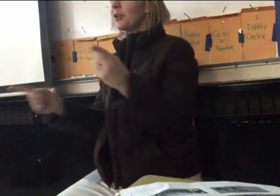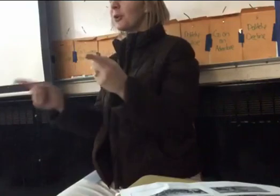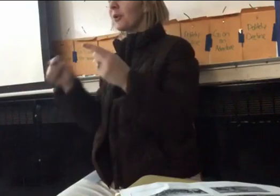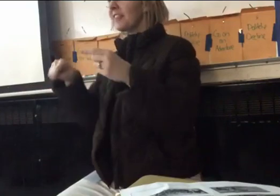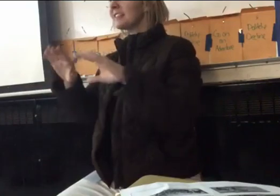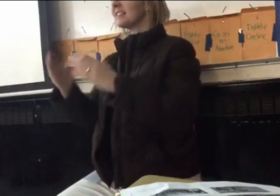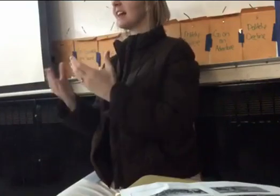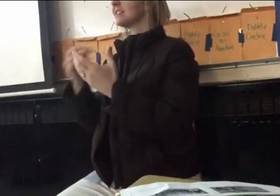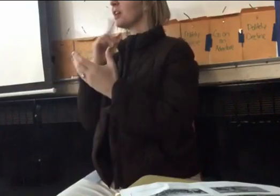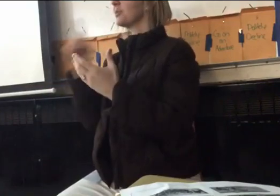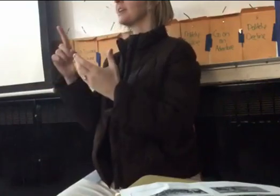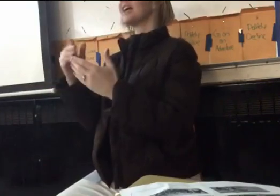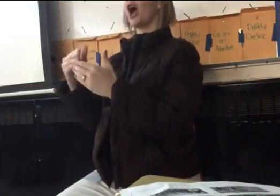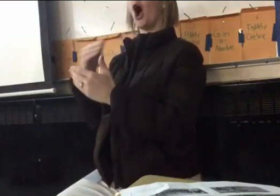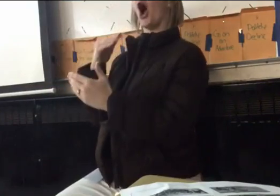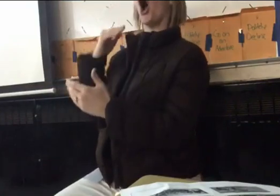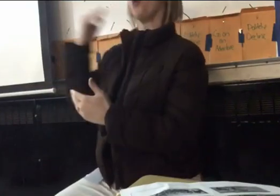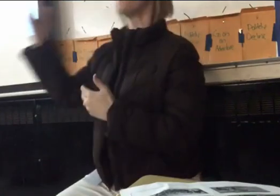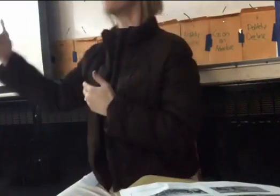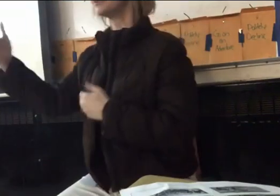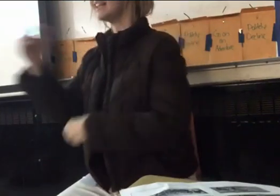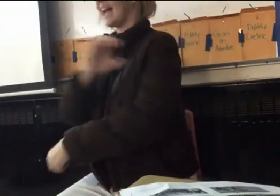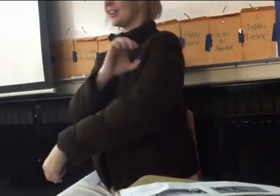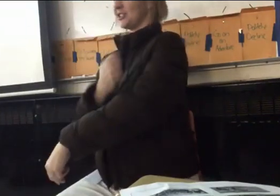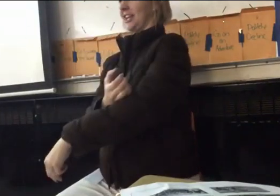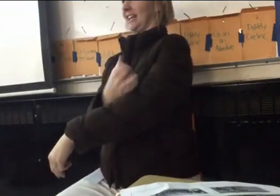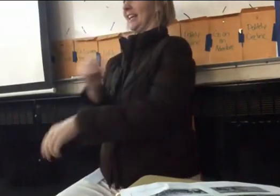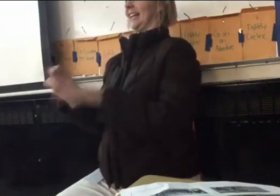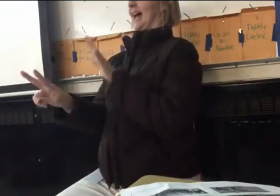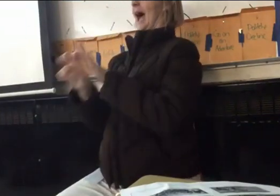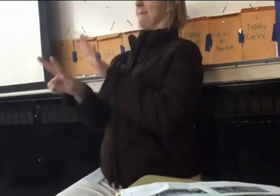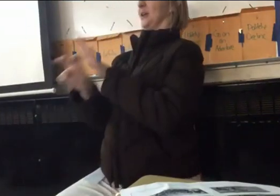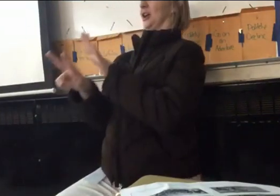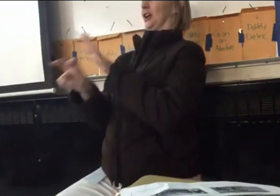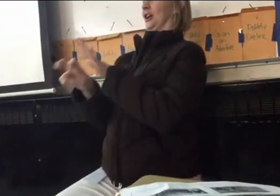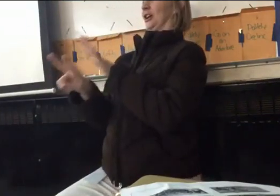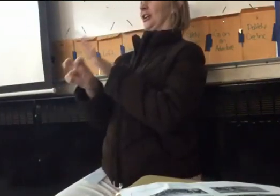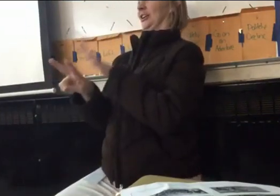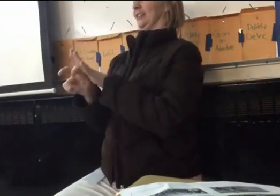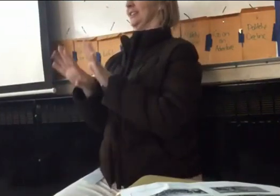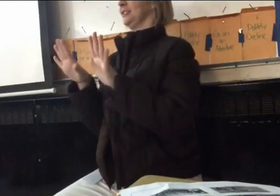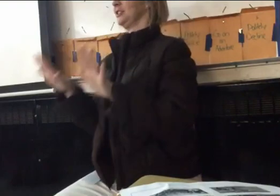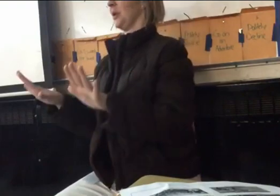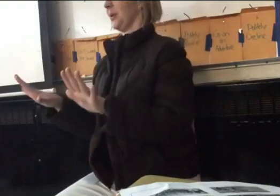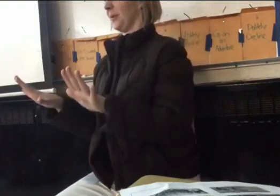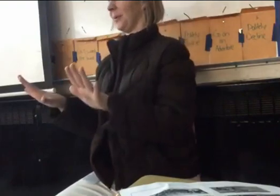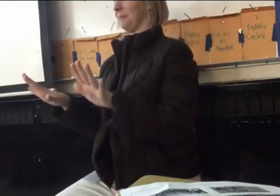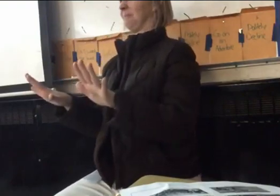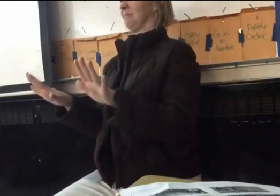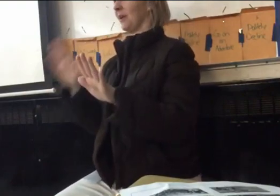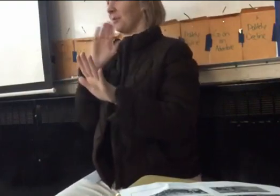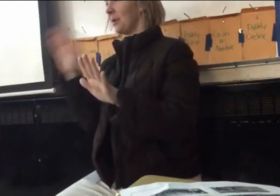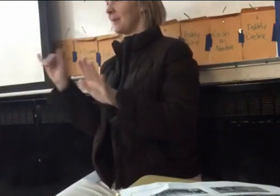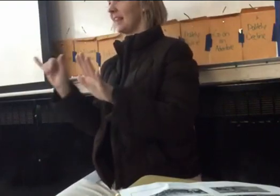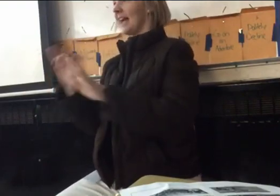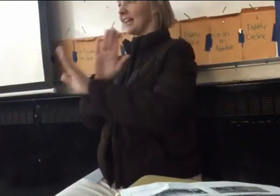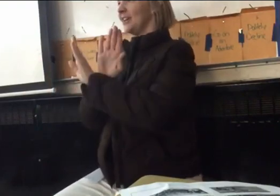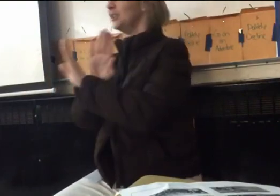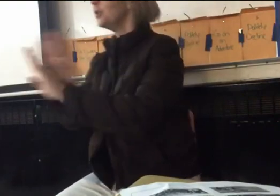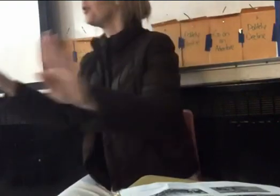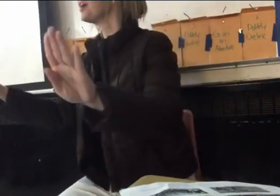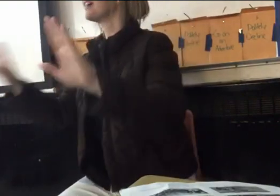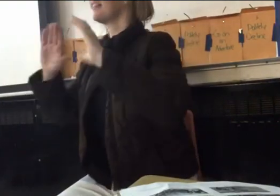are really overly energetic and hyper every day. So this is going to be like your class's